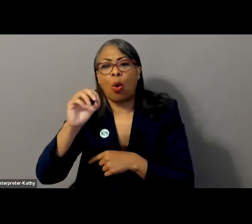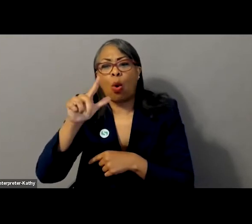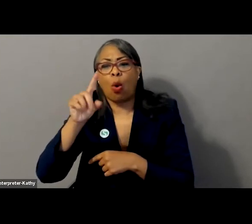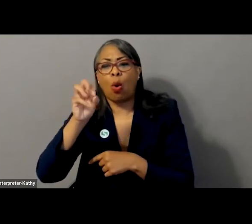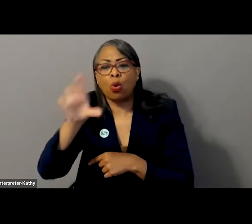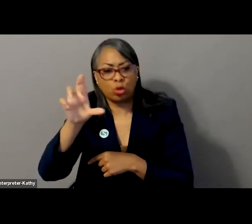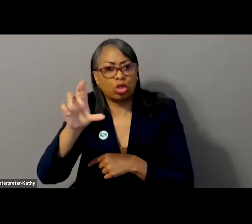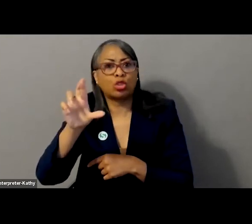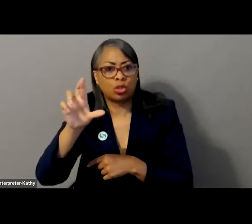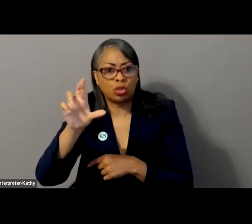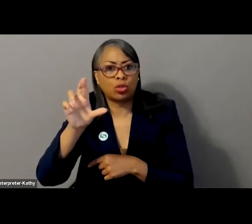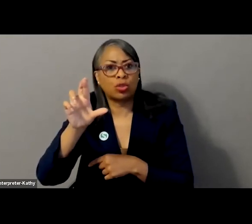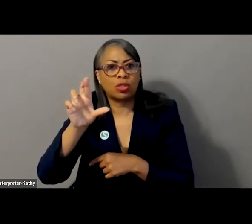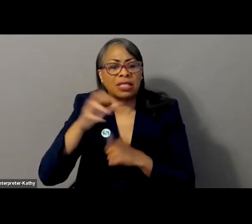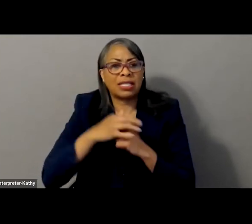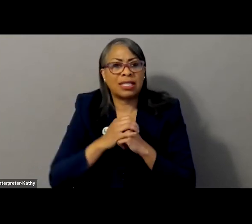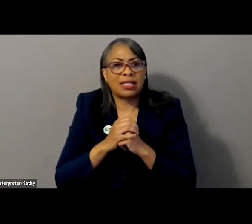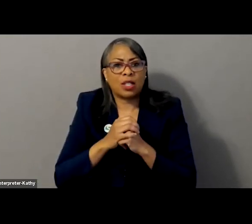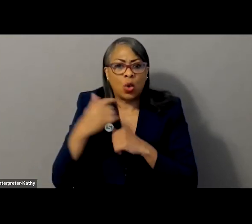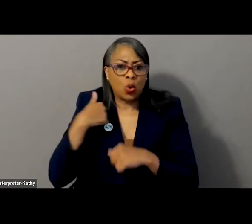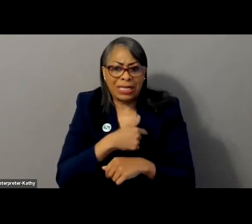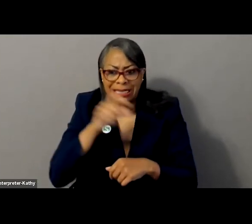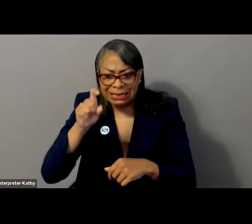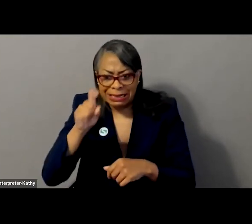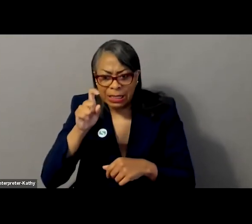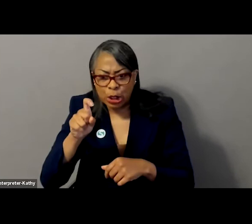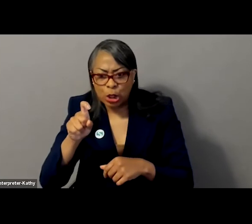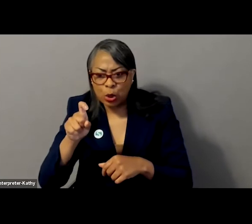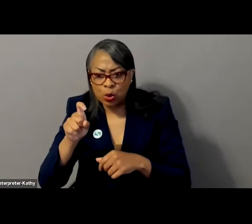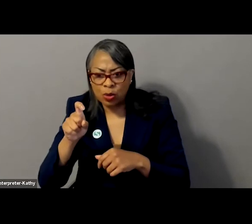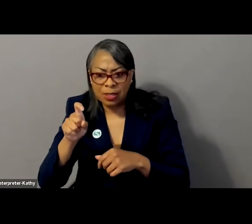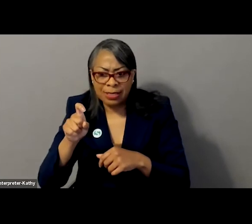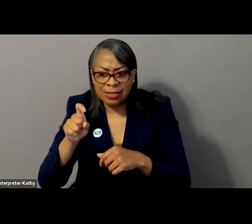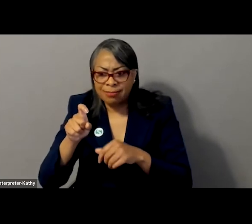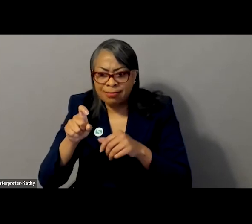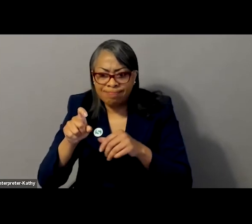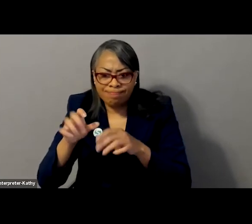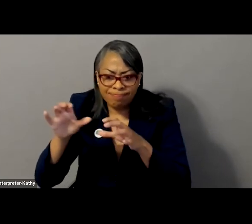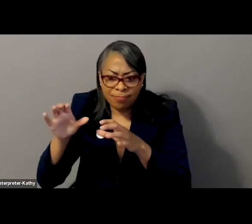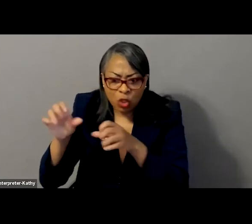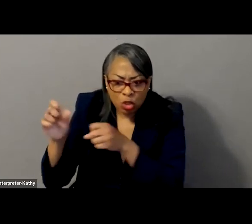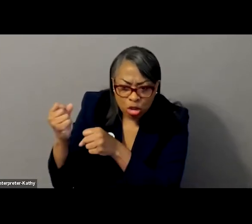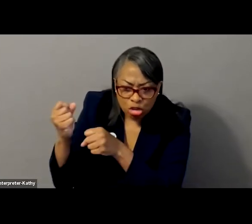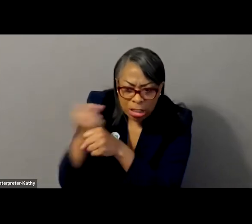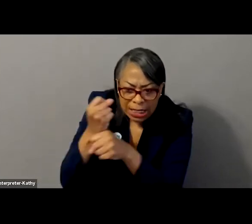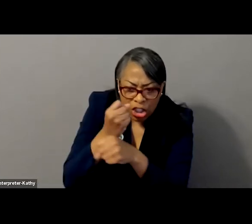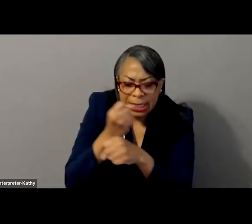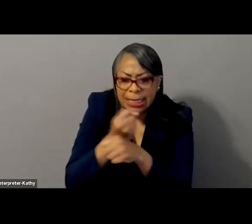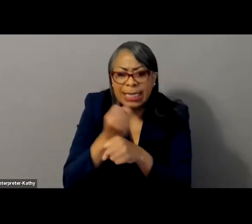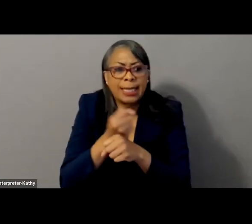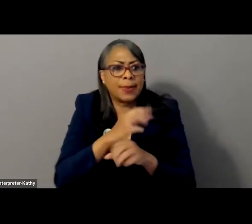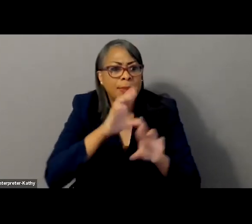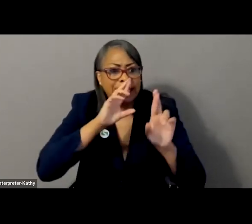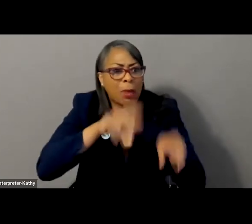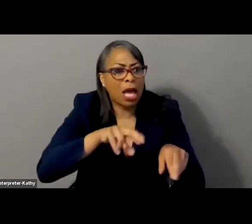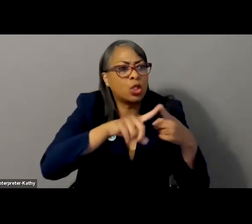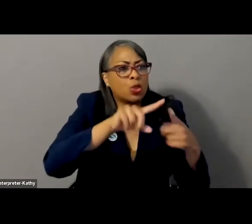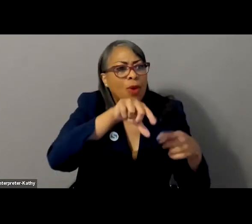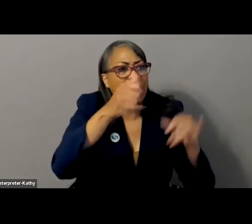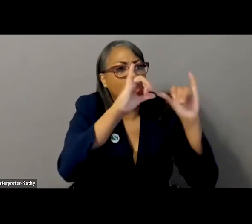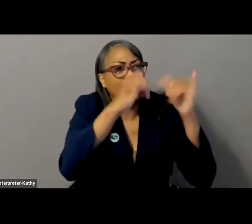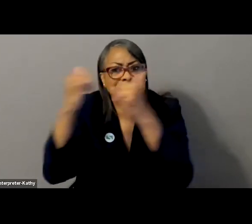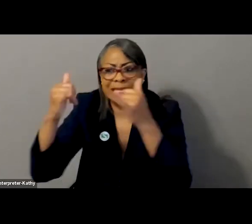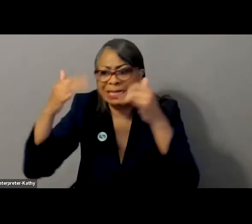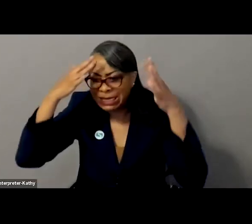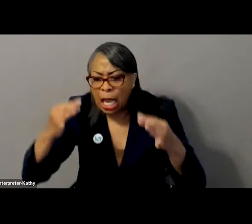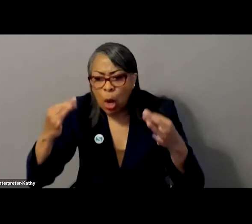an agency that responds in a strategic way to stakeholders. They can't do everything that everybody wants, but they have to make decisions about what to do in